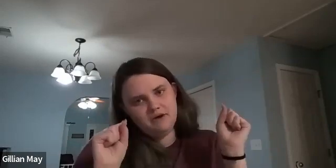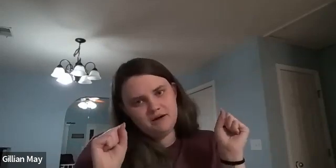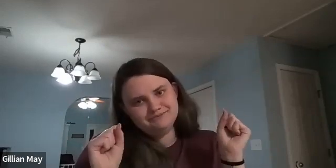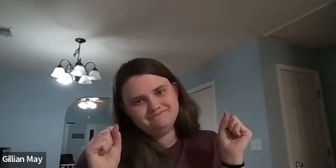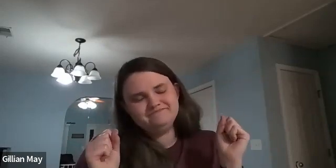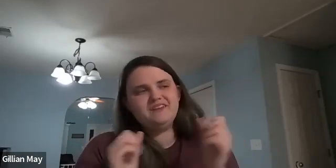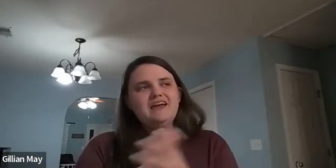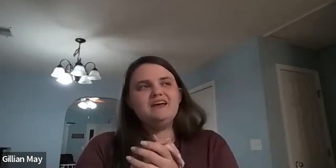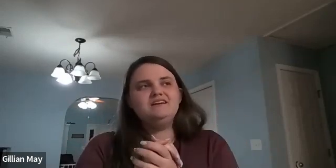up. And